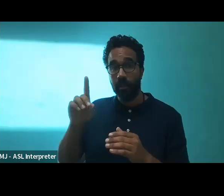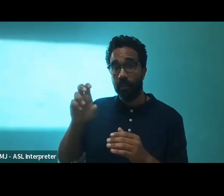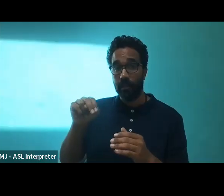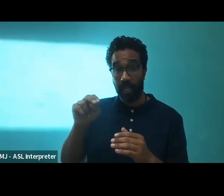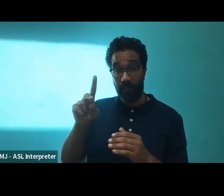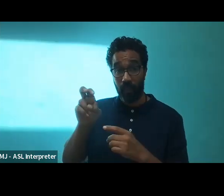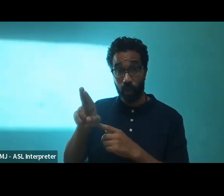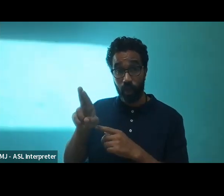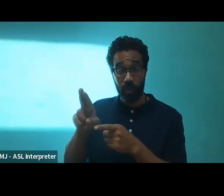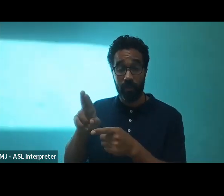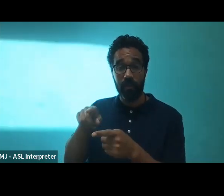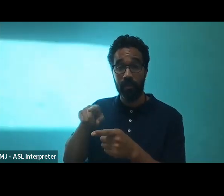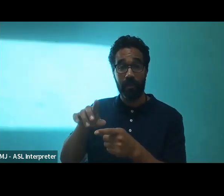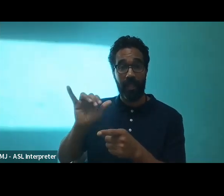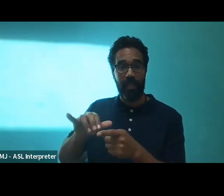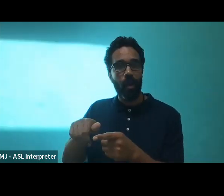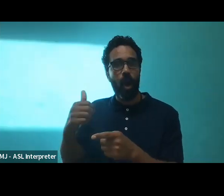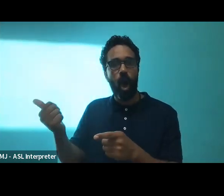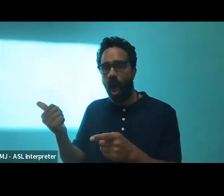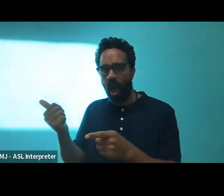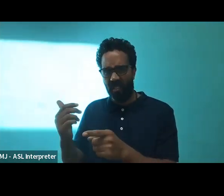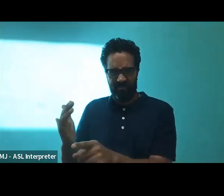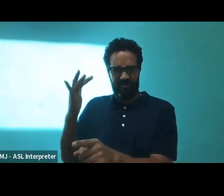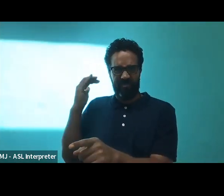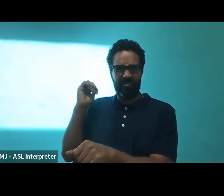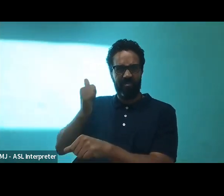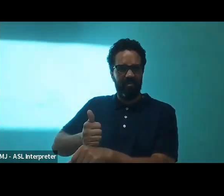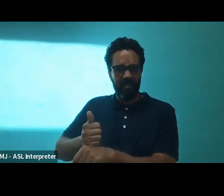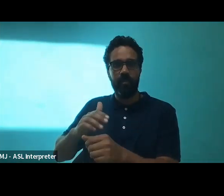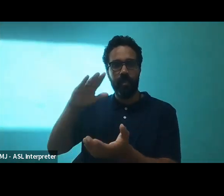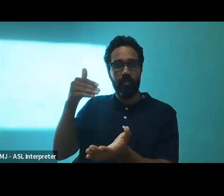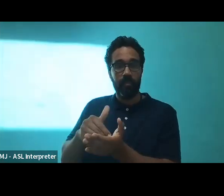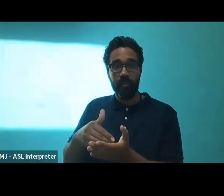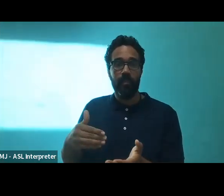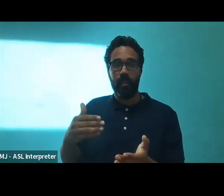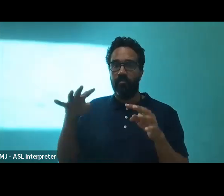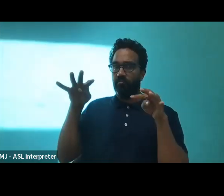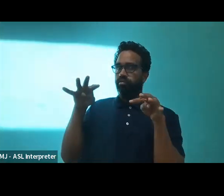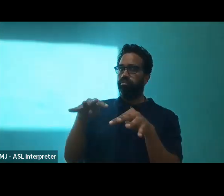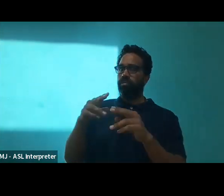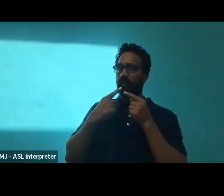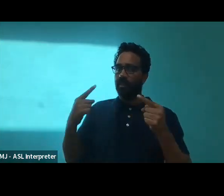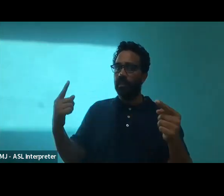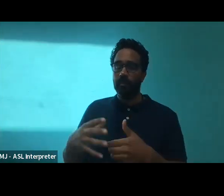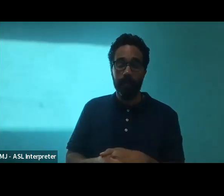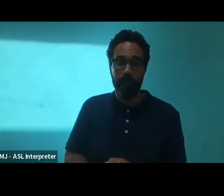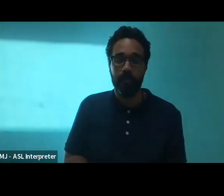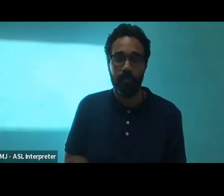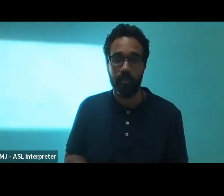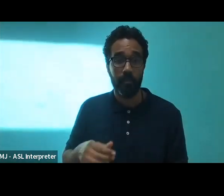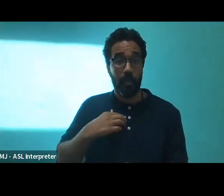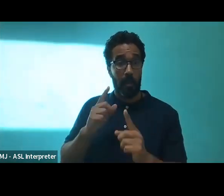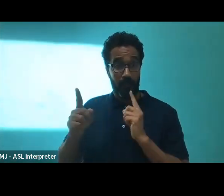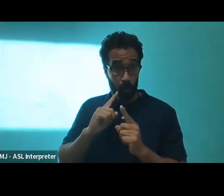is another early center that has a very high profile. And then I